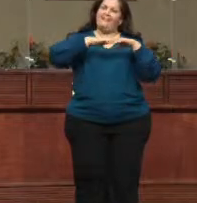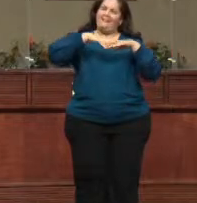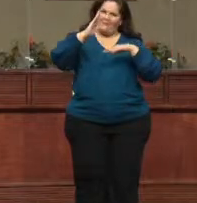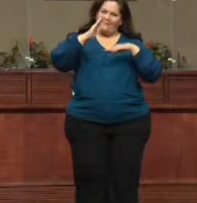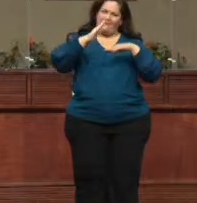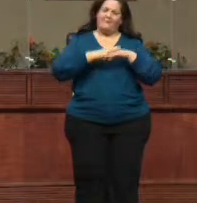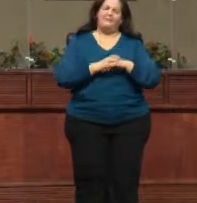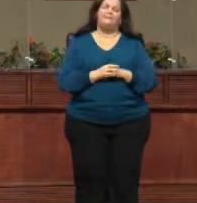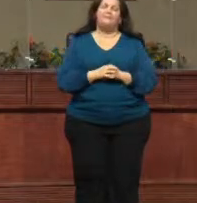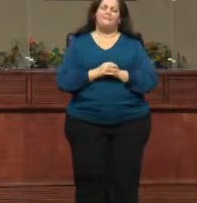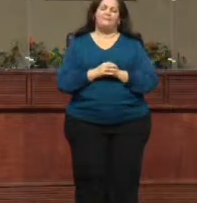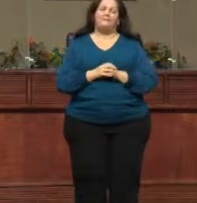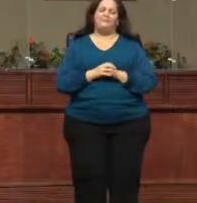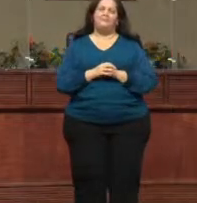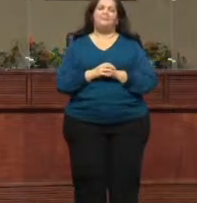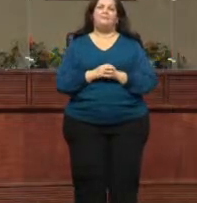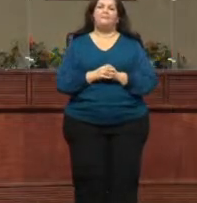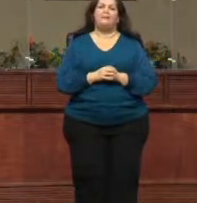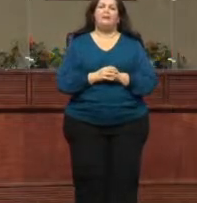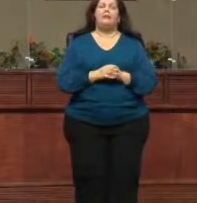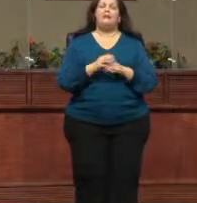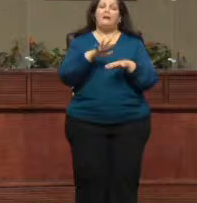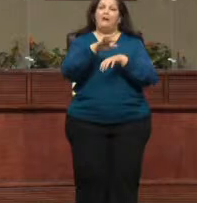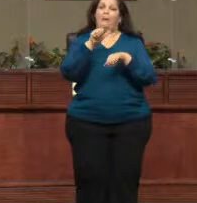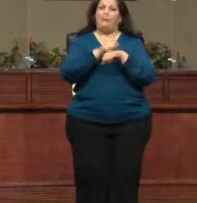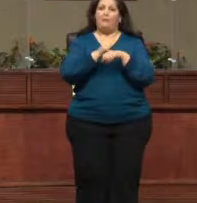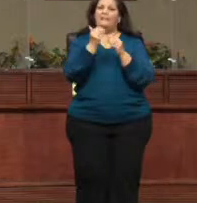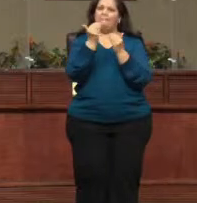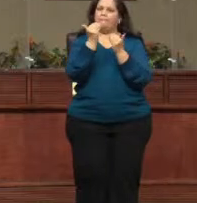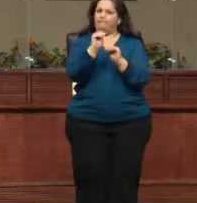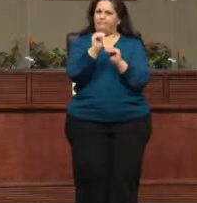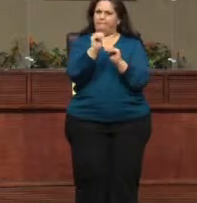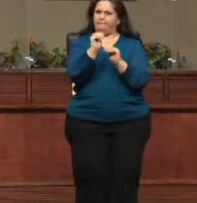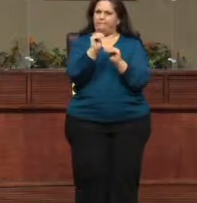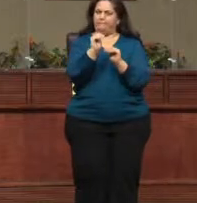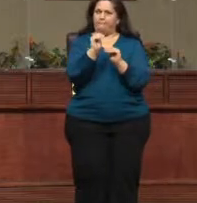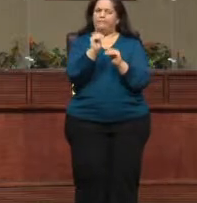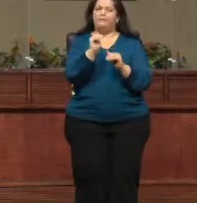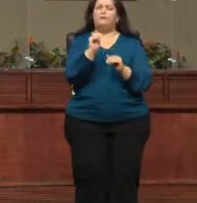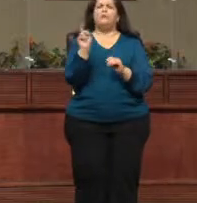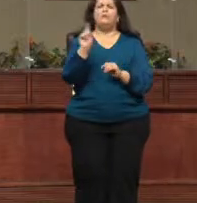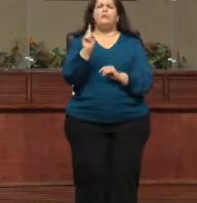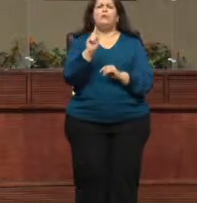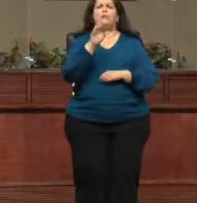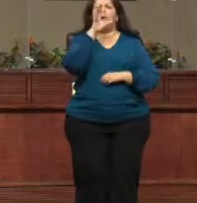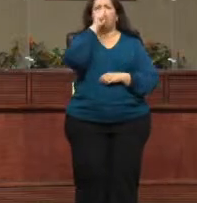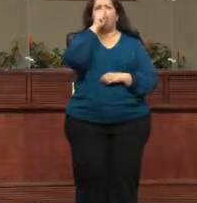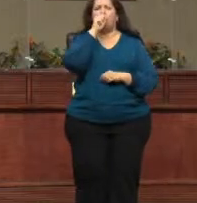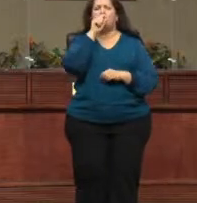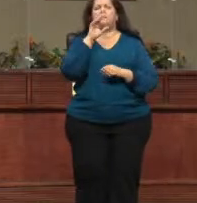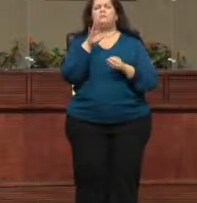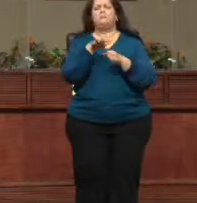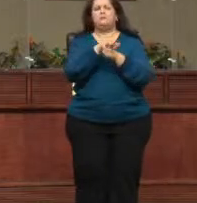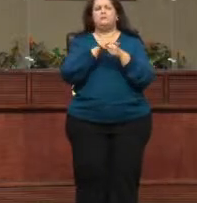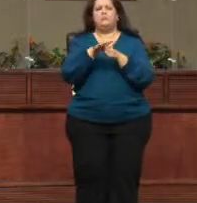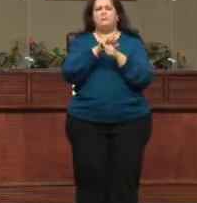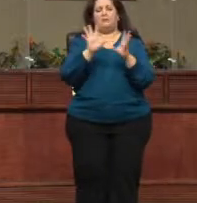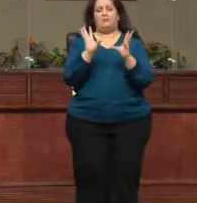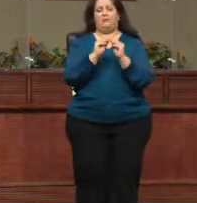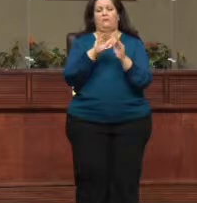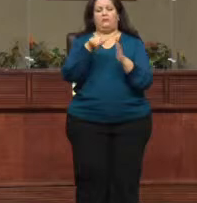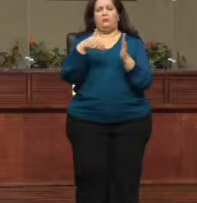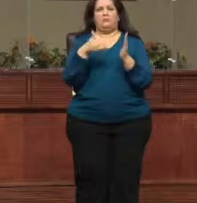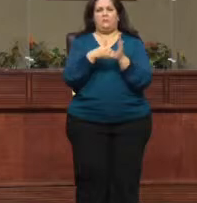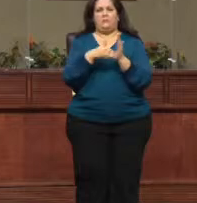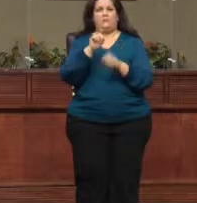older. These limited appointments are for the Orange County Convention Center site only.